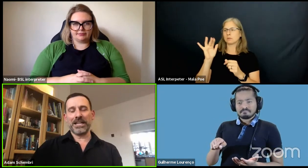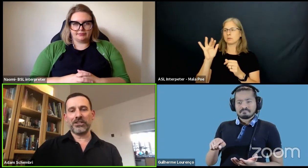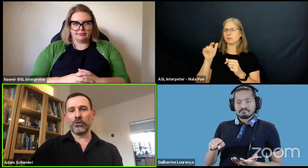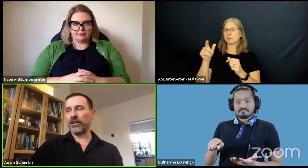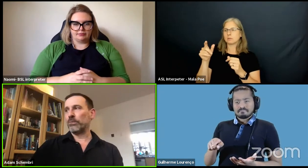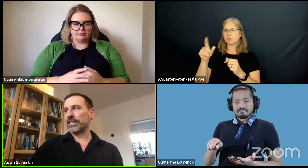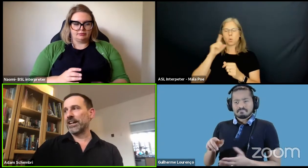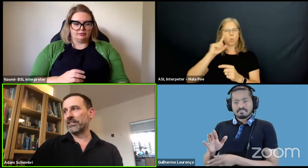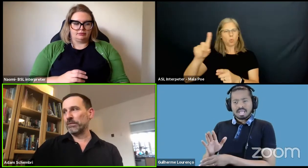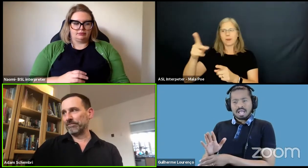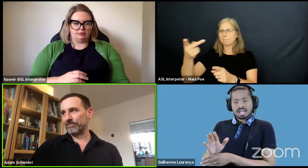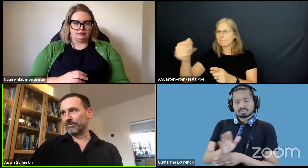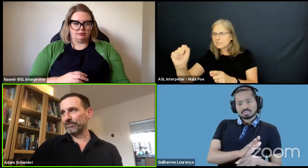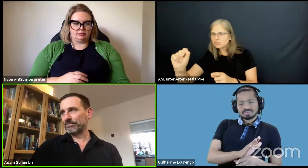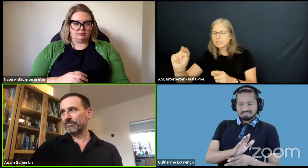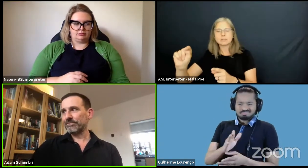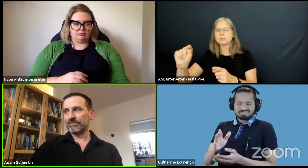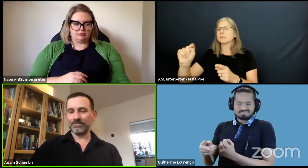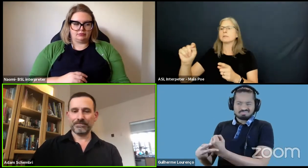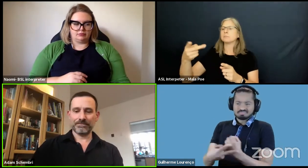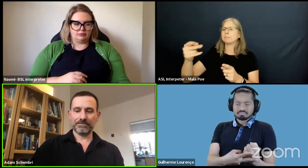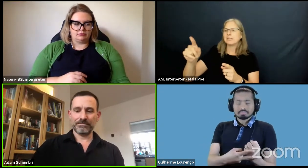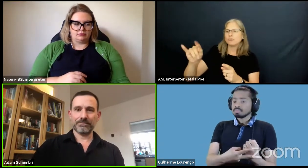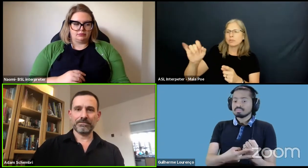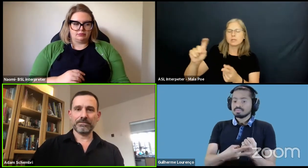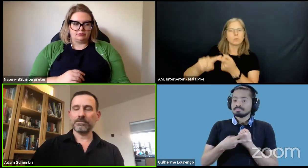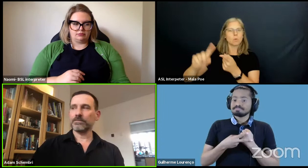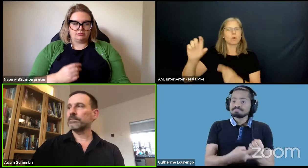the patient or the object argument.